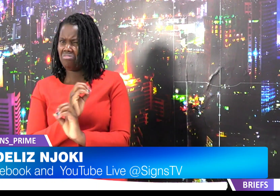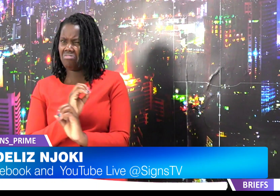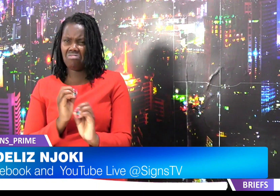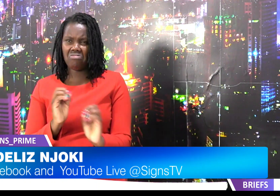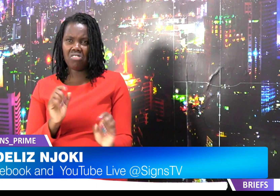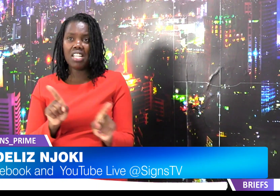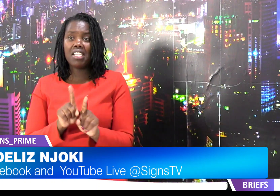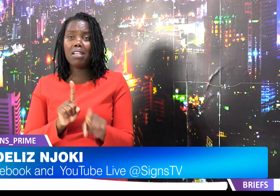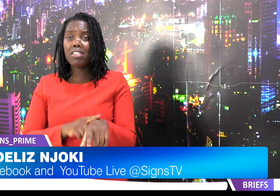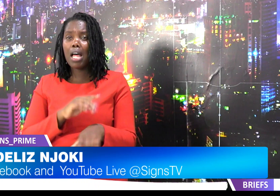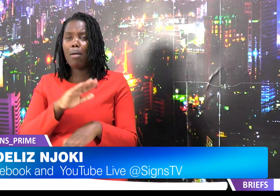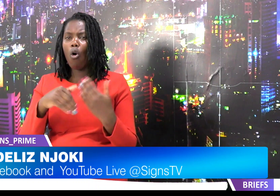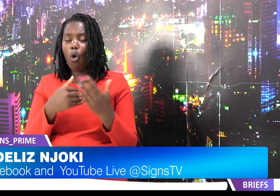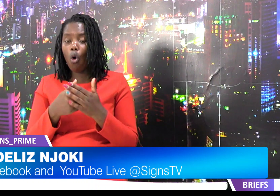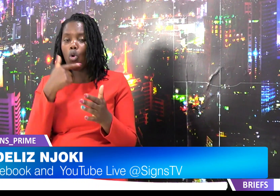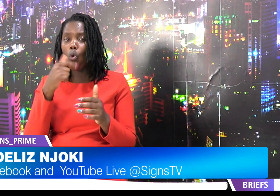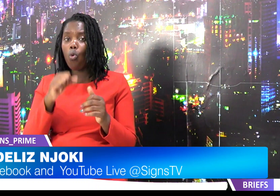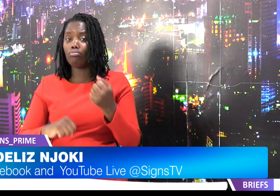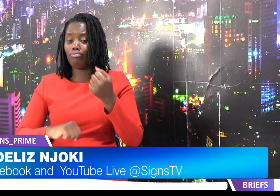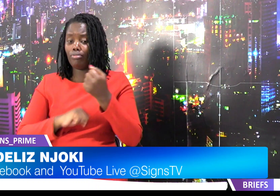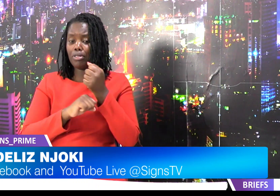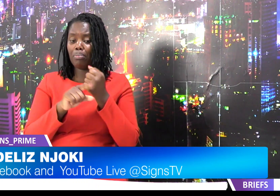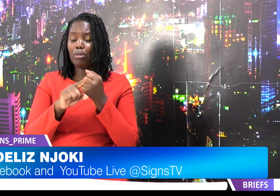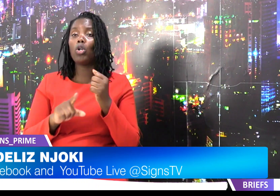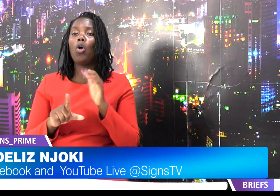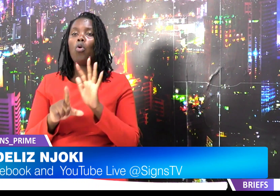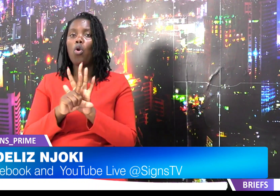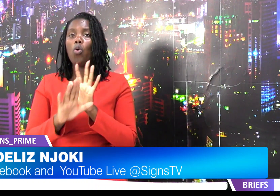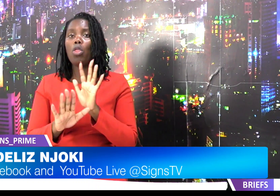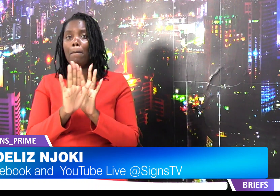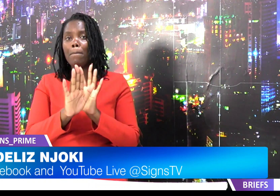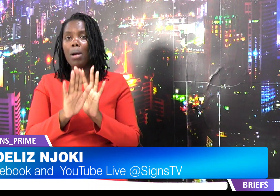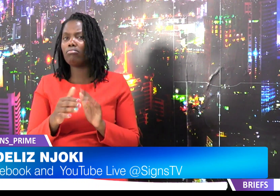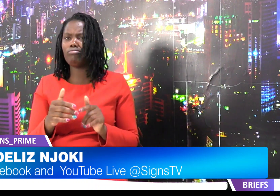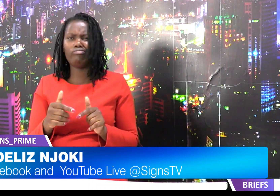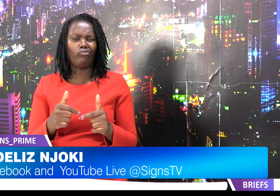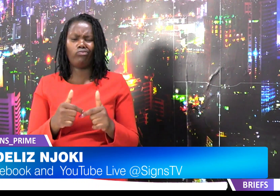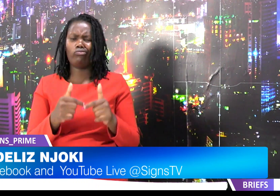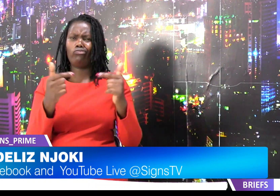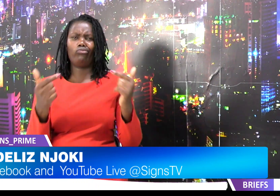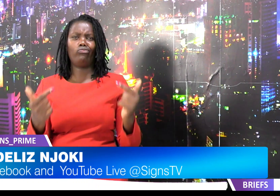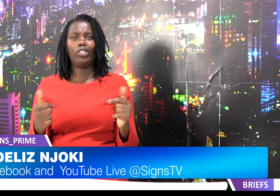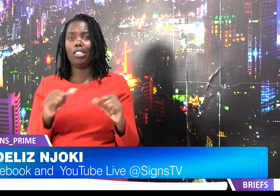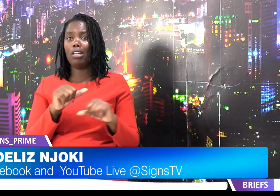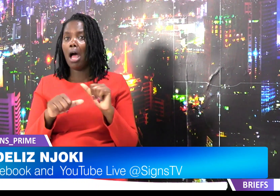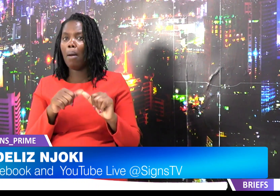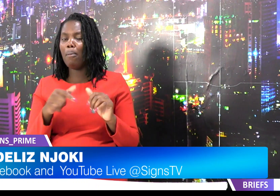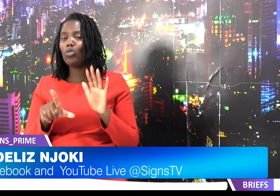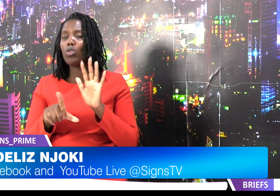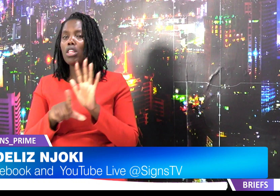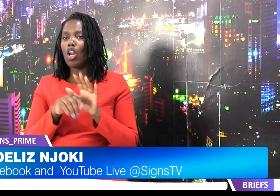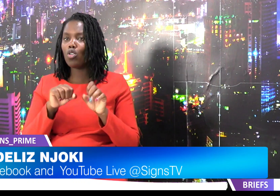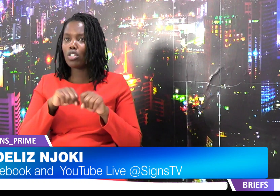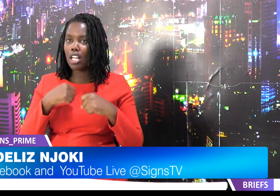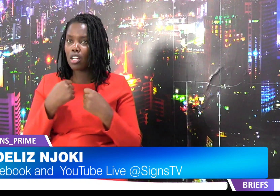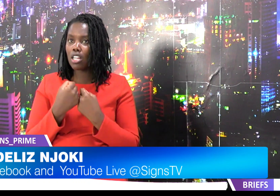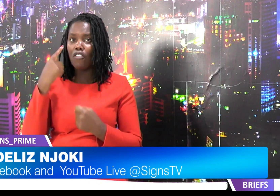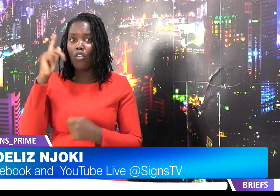of Kenya appearing in court, arguing that the Law Society of Kenya LSK cannot